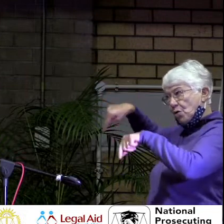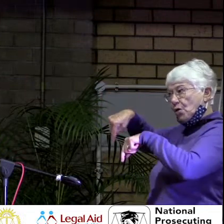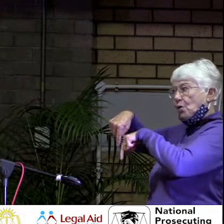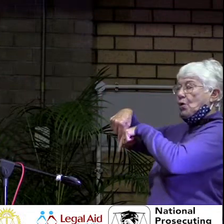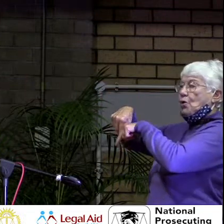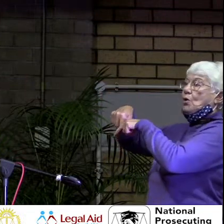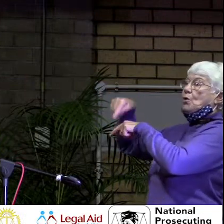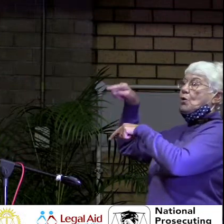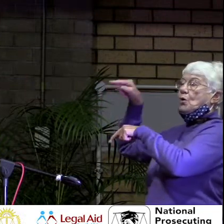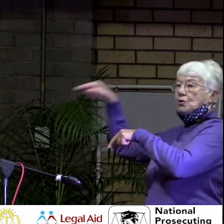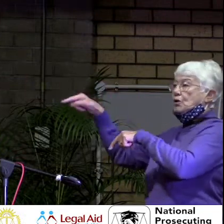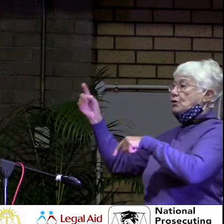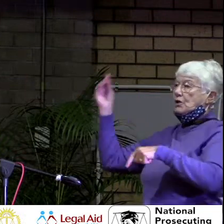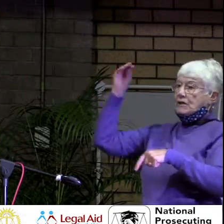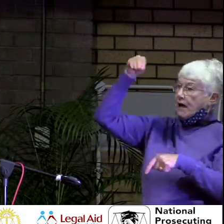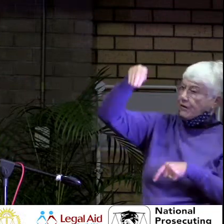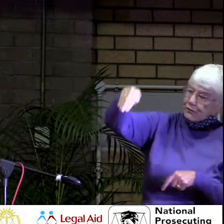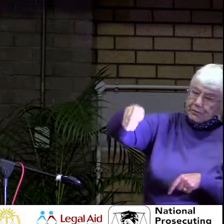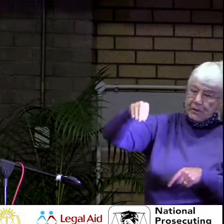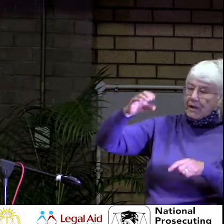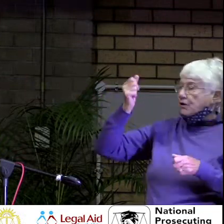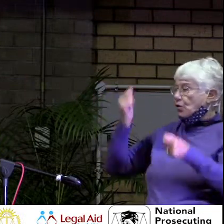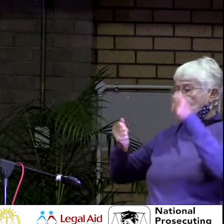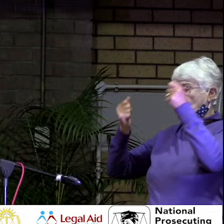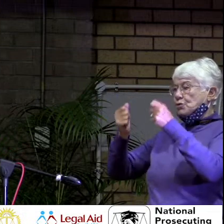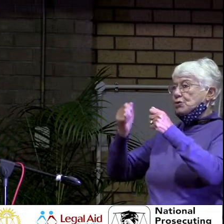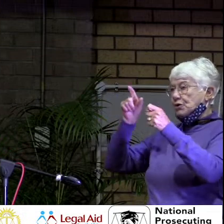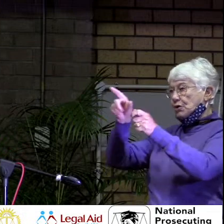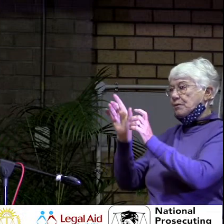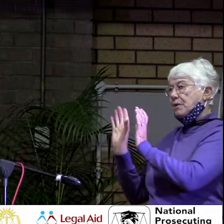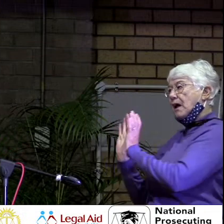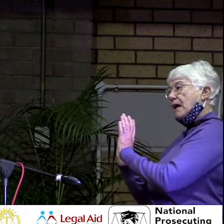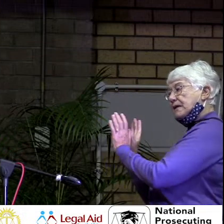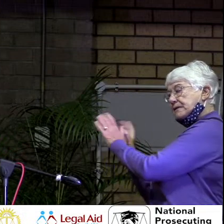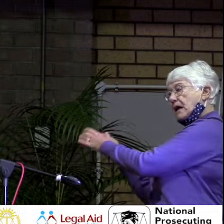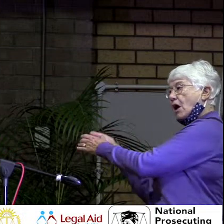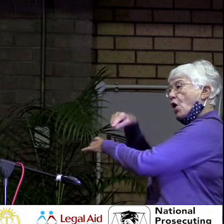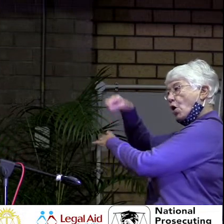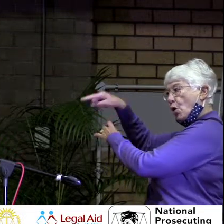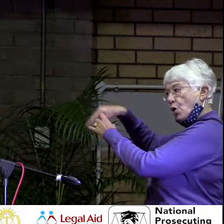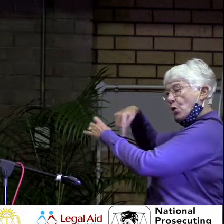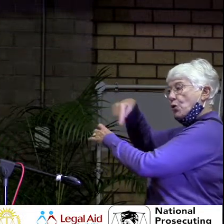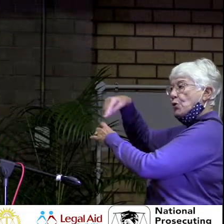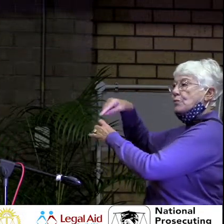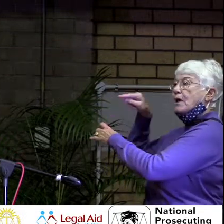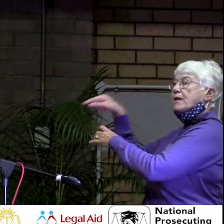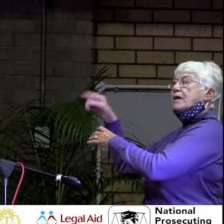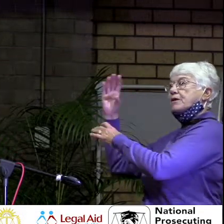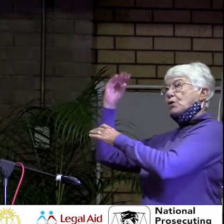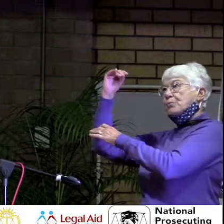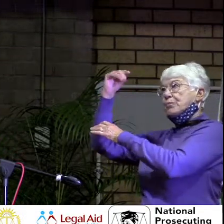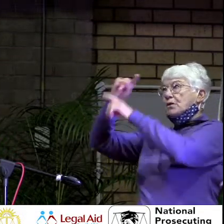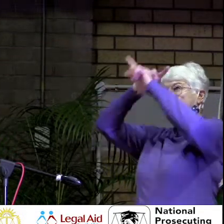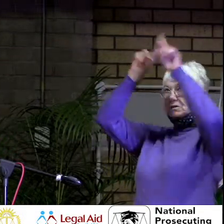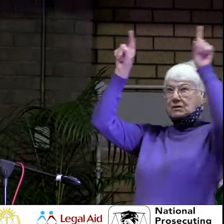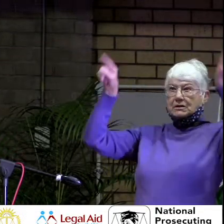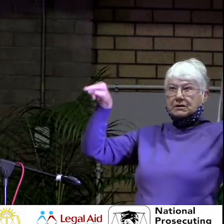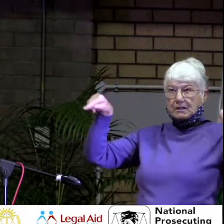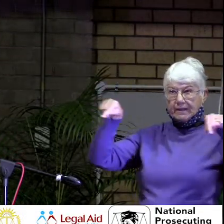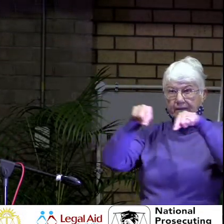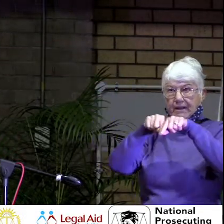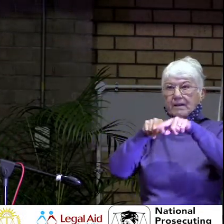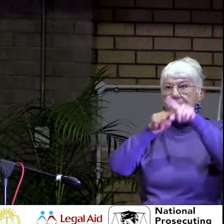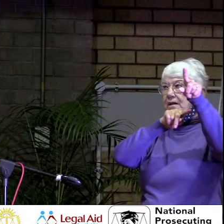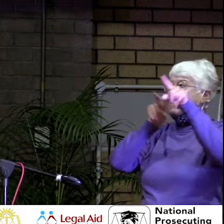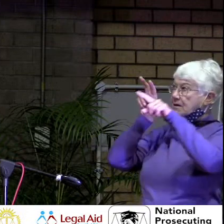children and people who have a mental disability. So those are all some of the things that are offered at those courts to make it easier